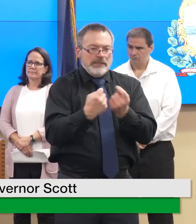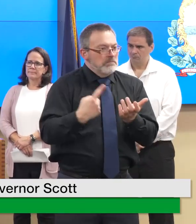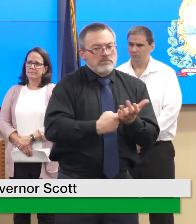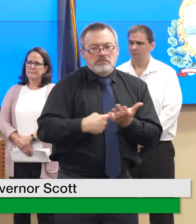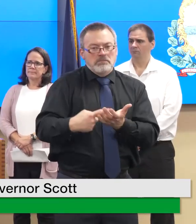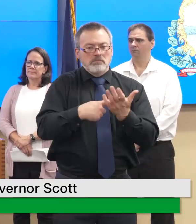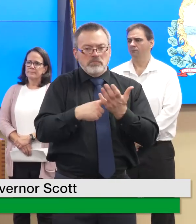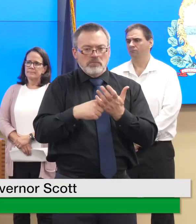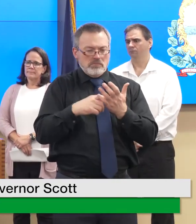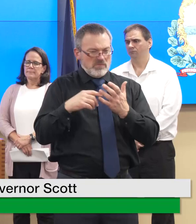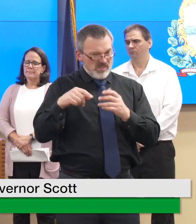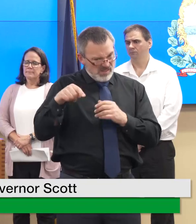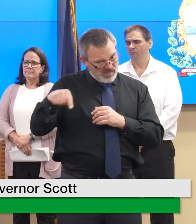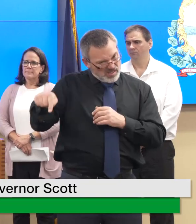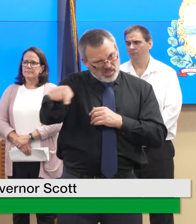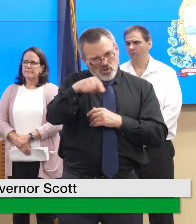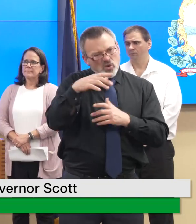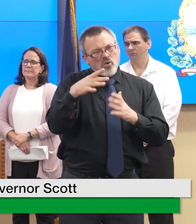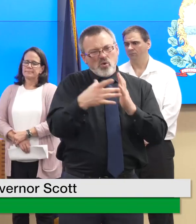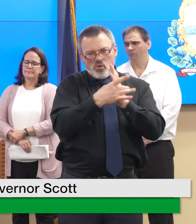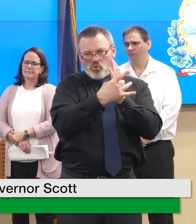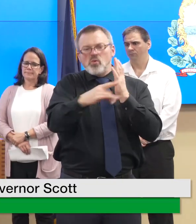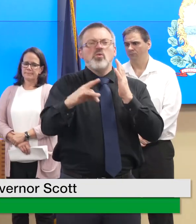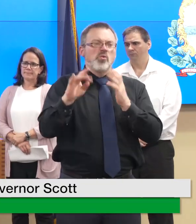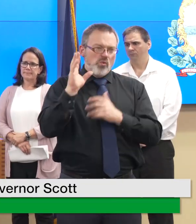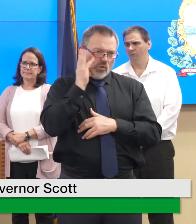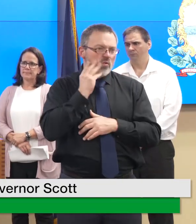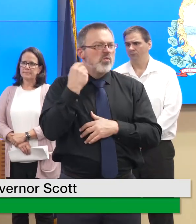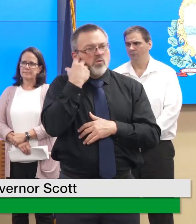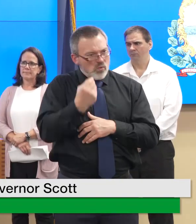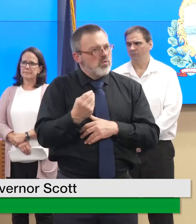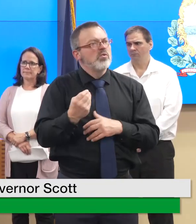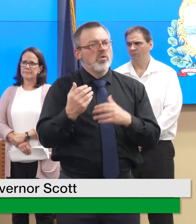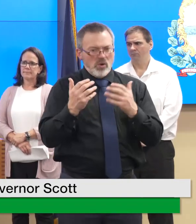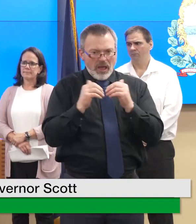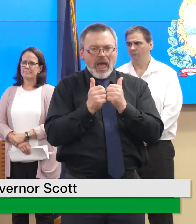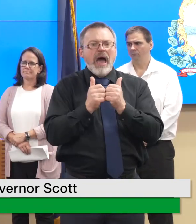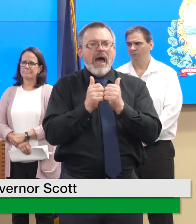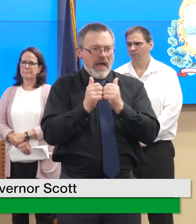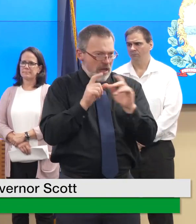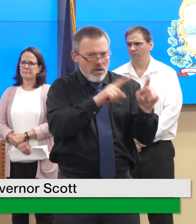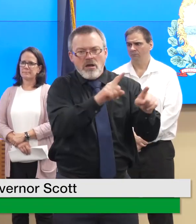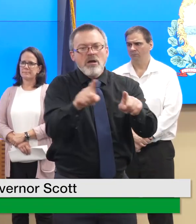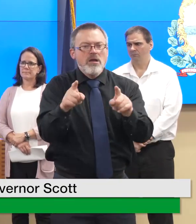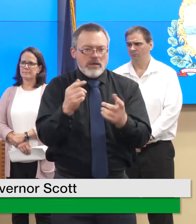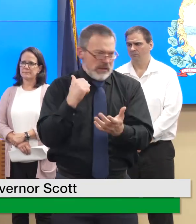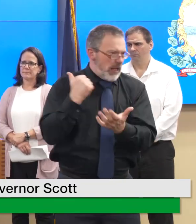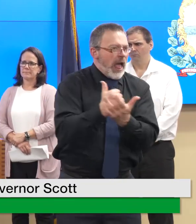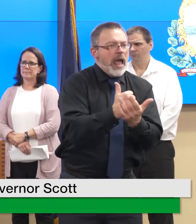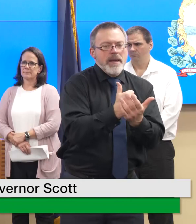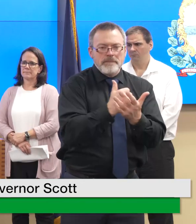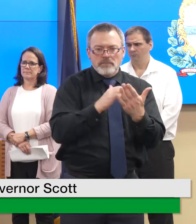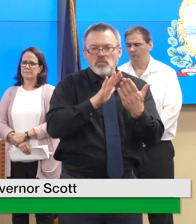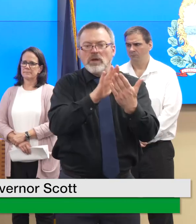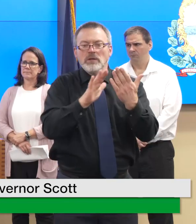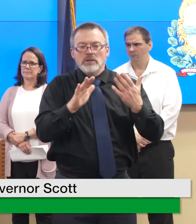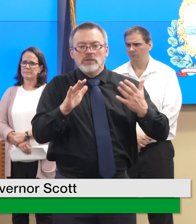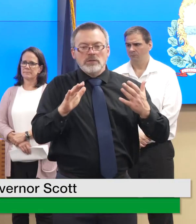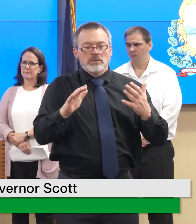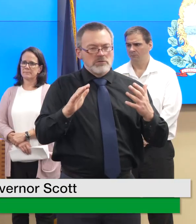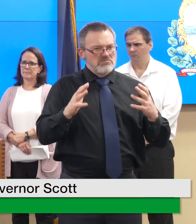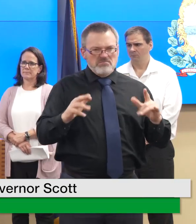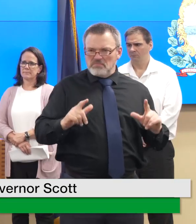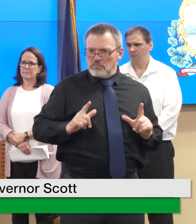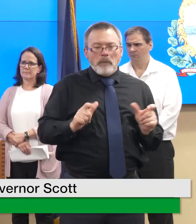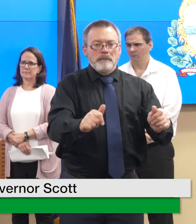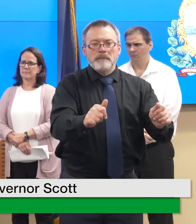highly trained and have a variety of technical skills, but they're always ready. Their gear is always packed, their go bags are always packed, their rigs are ready to roll